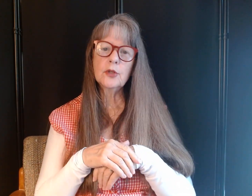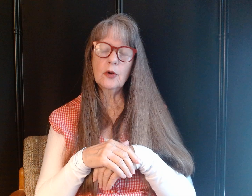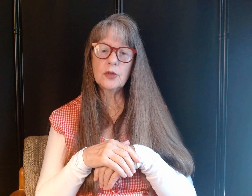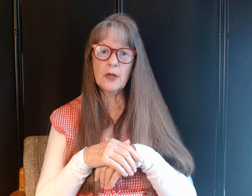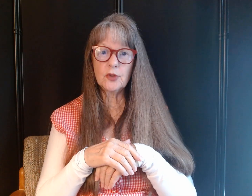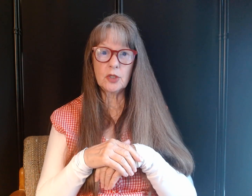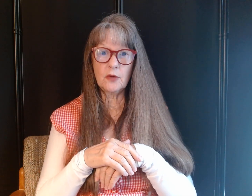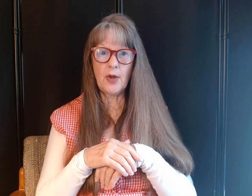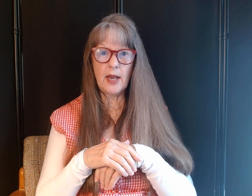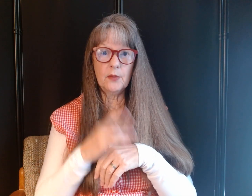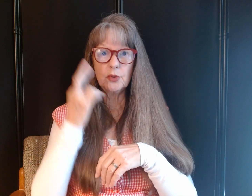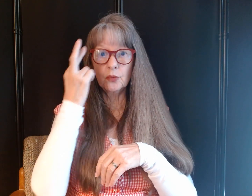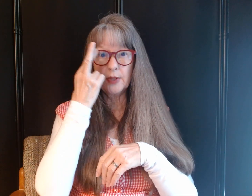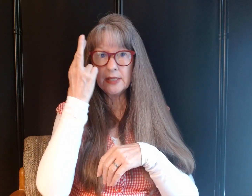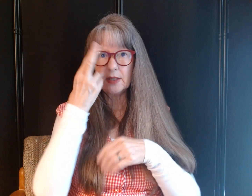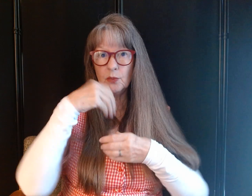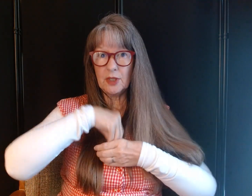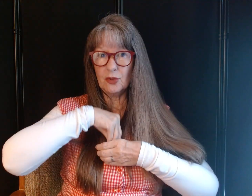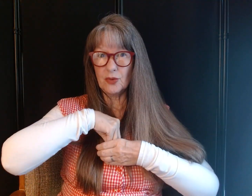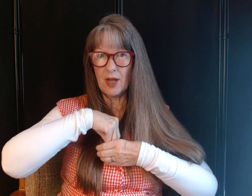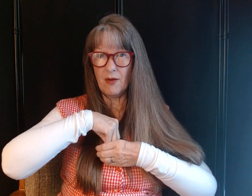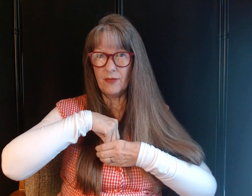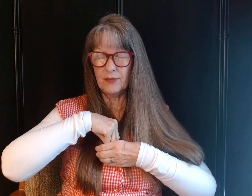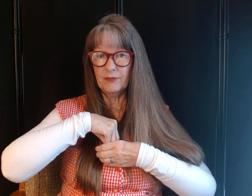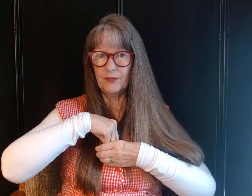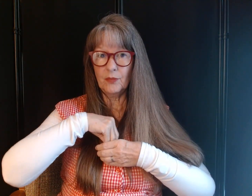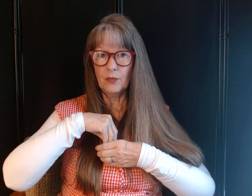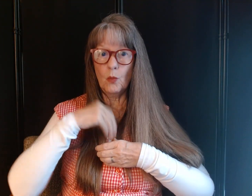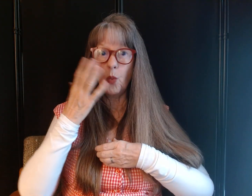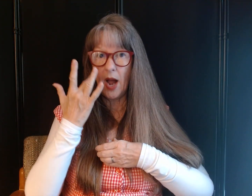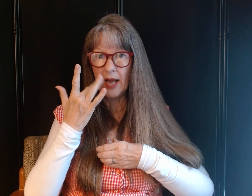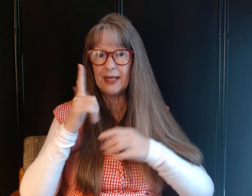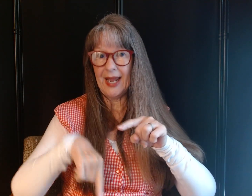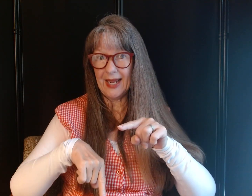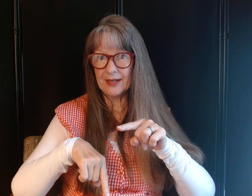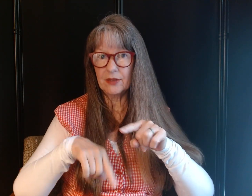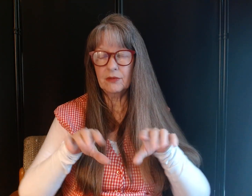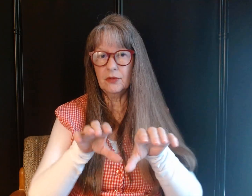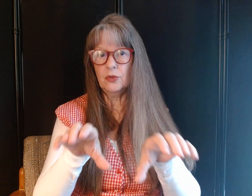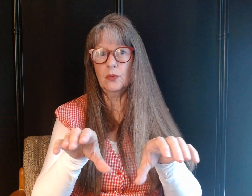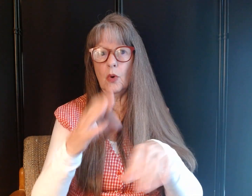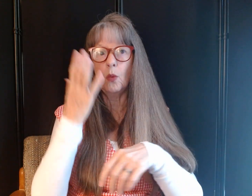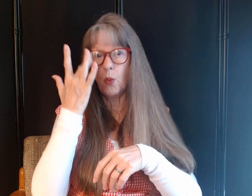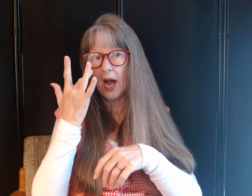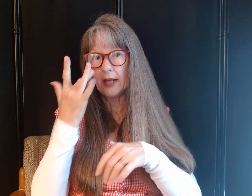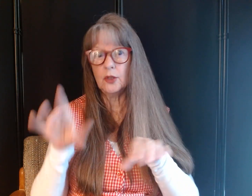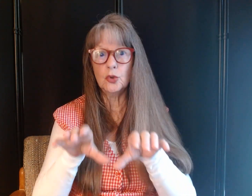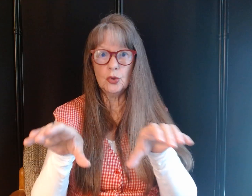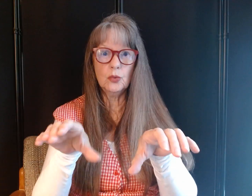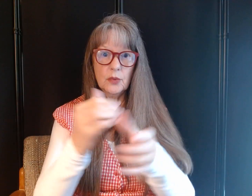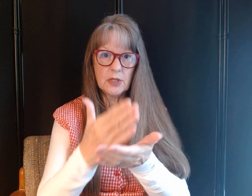So self-justify, I would do reason within yourself why can't do, or why do